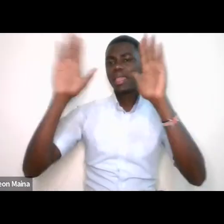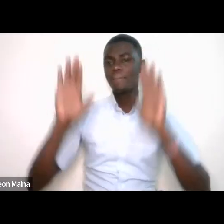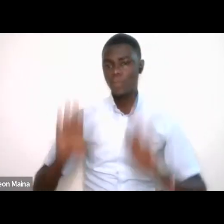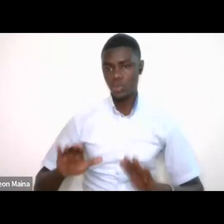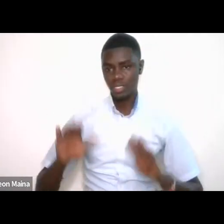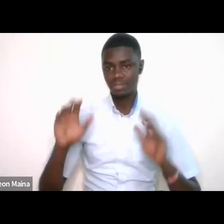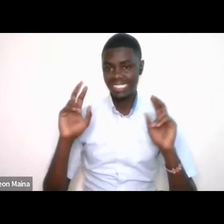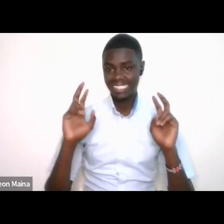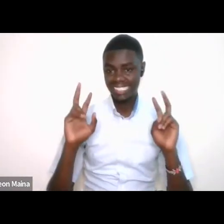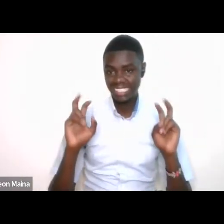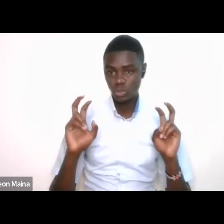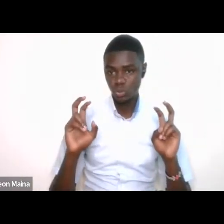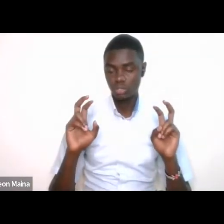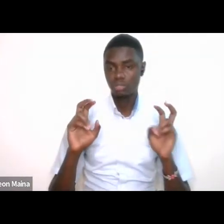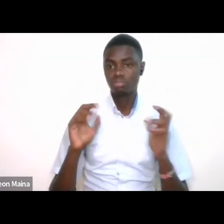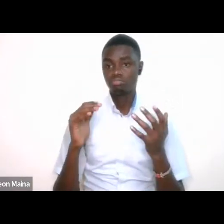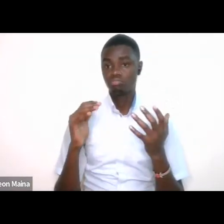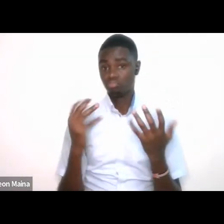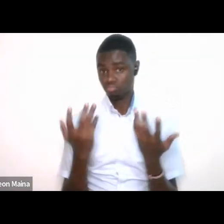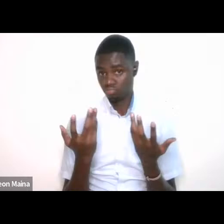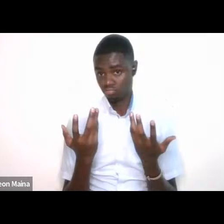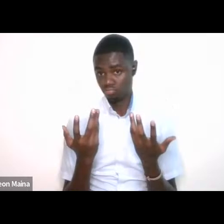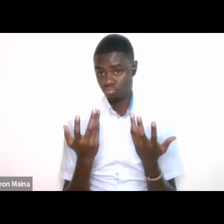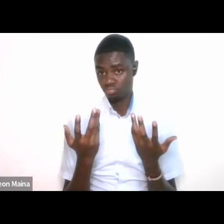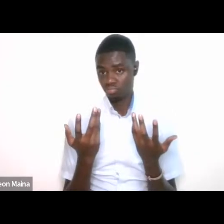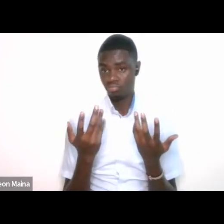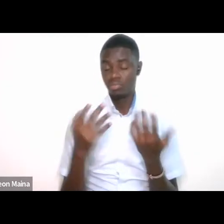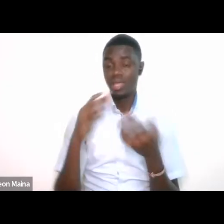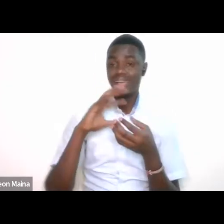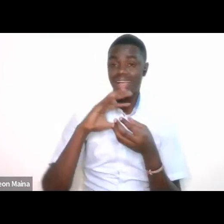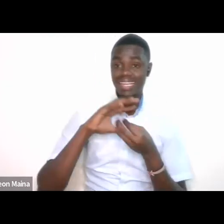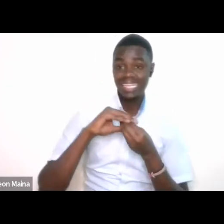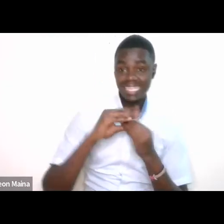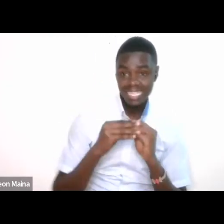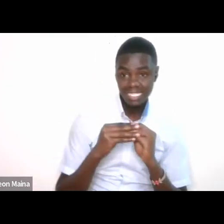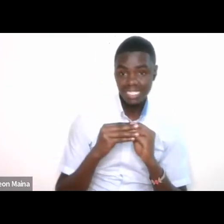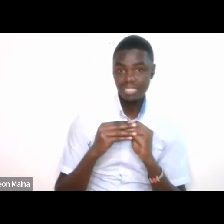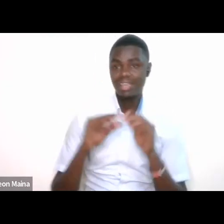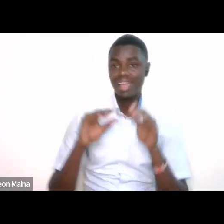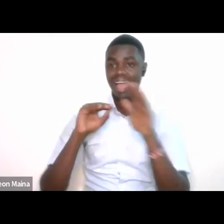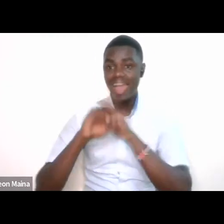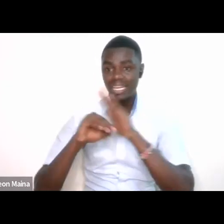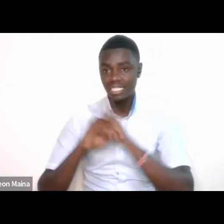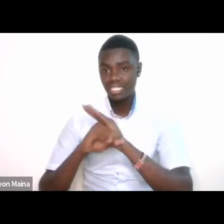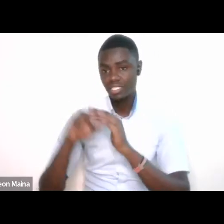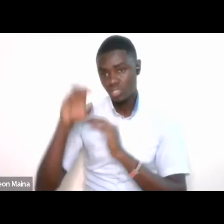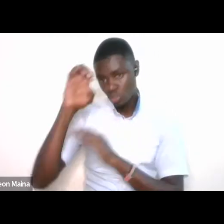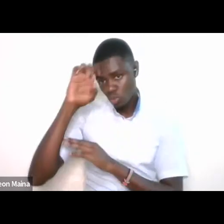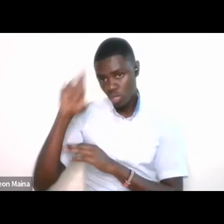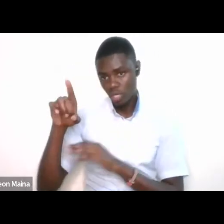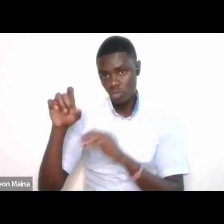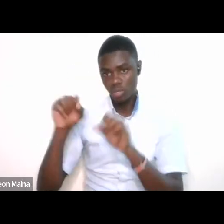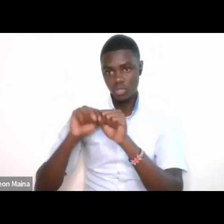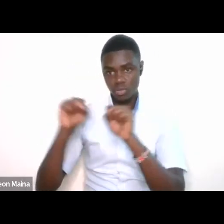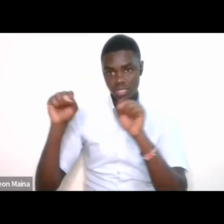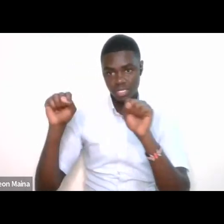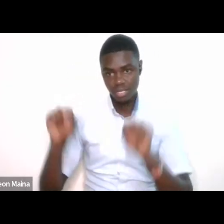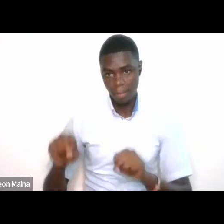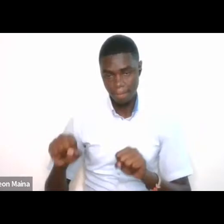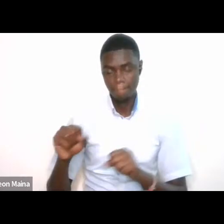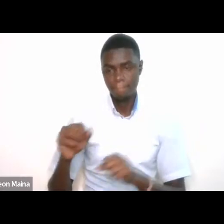issue in terms of creating access to the education system. In my